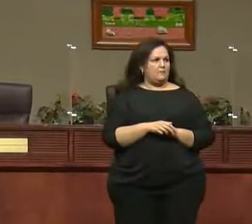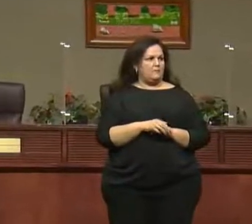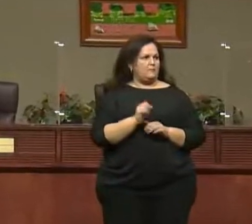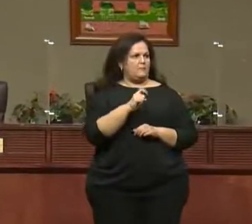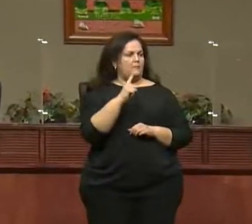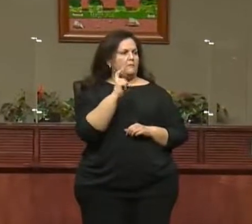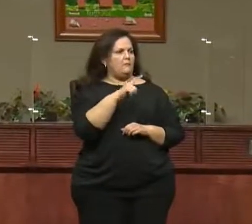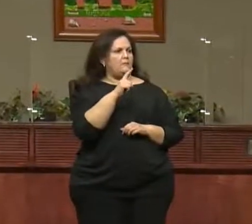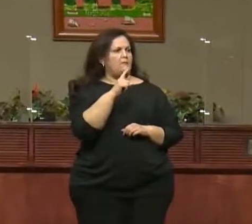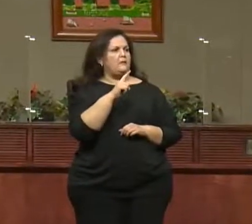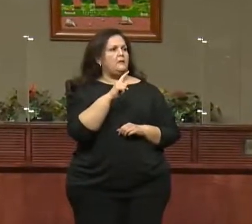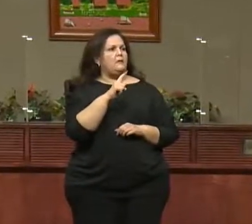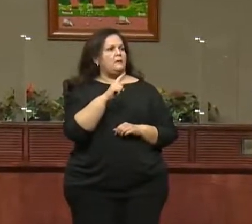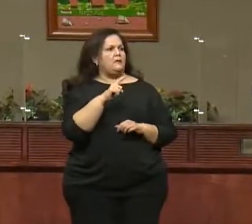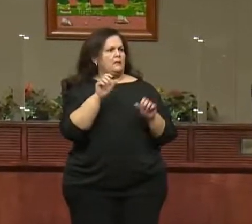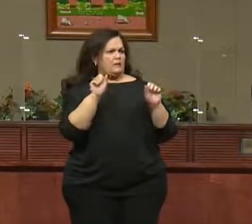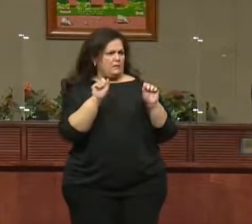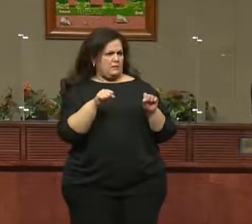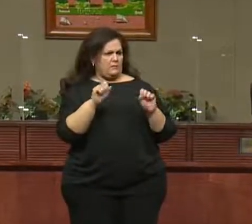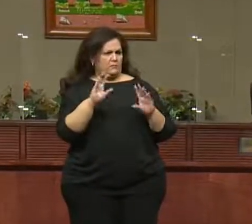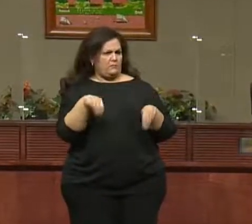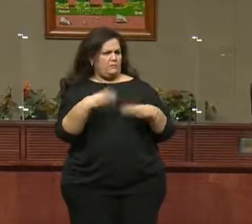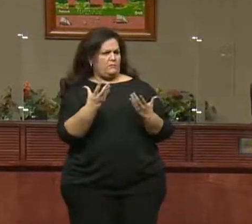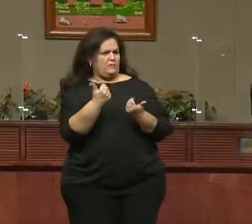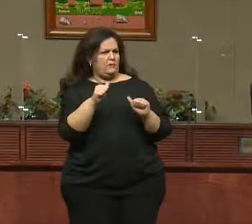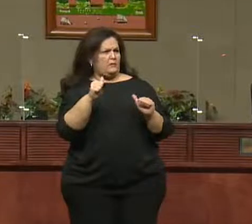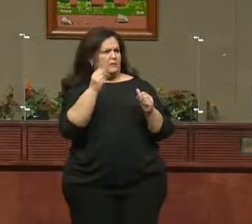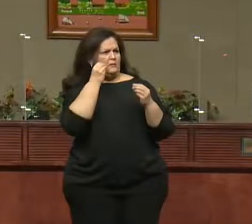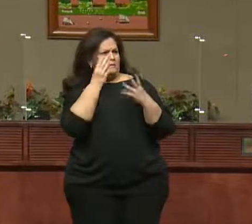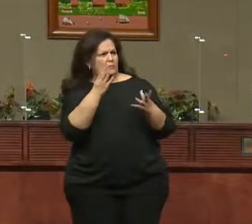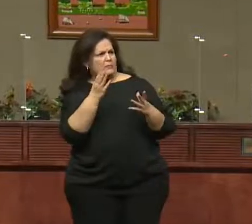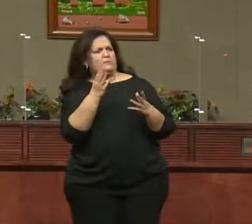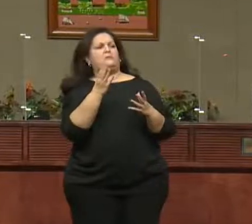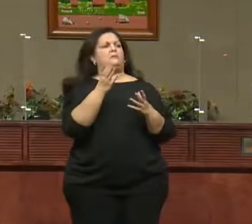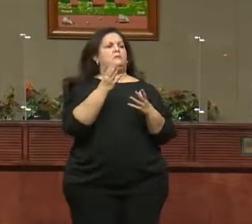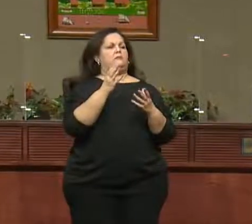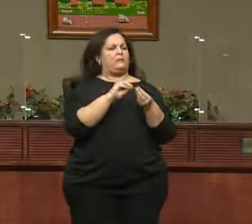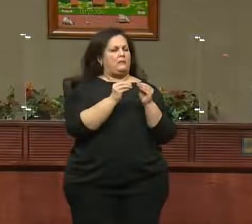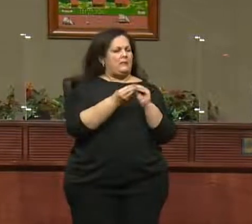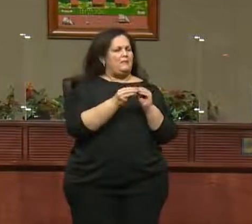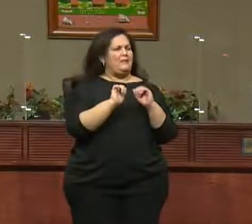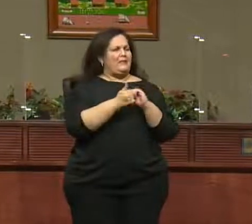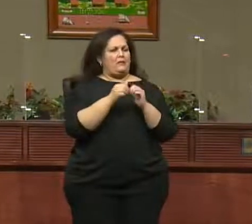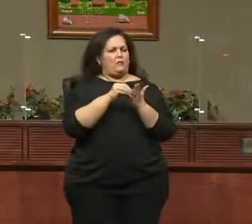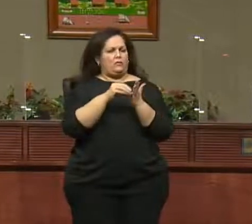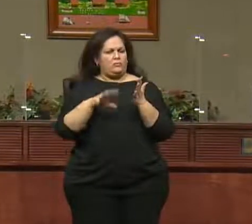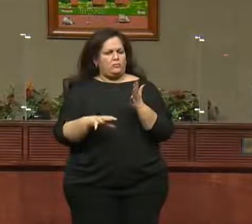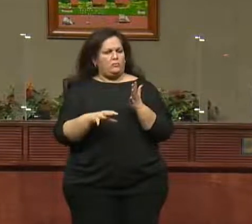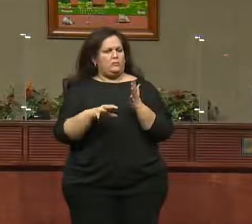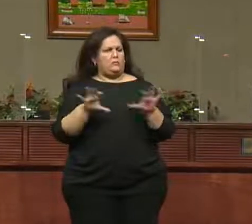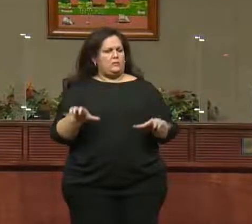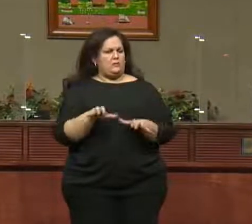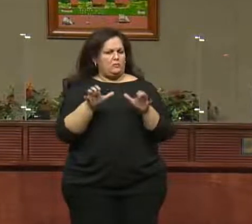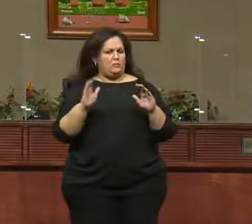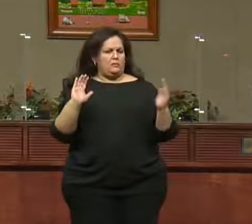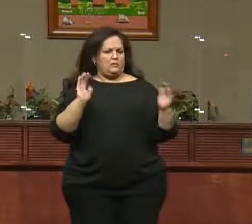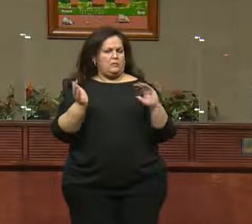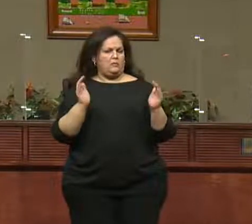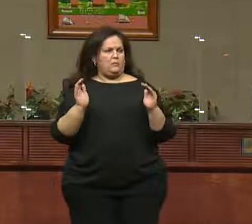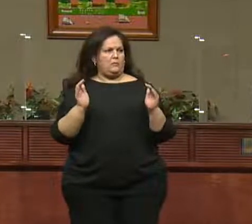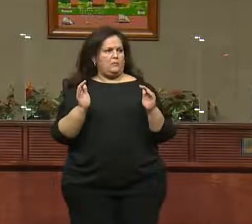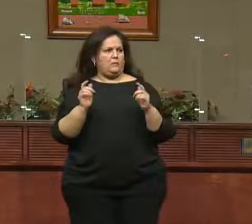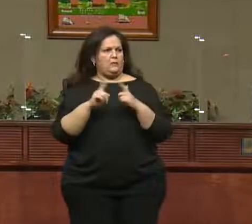question reads, can you provide any insight or data into how students in face-to-face learning are doing compared to those on Launch